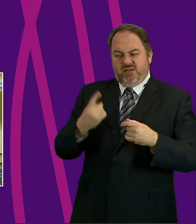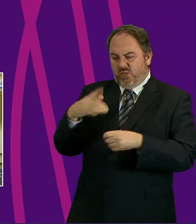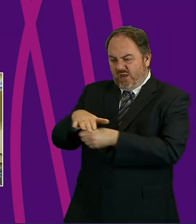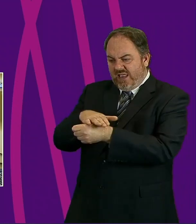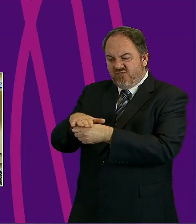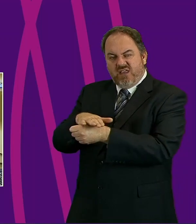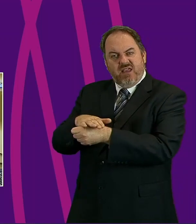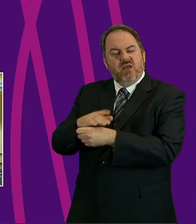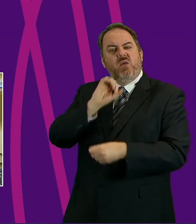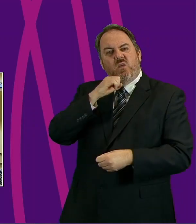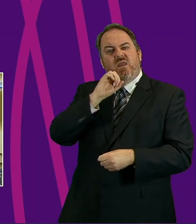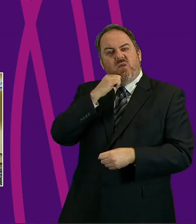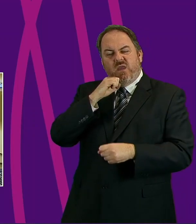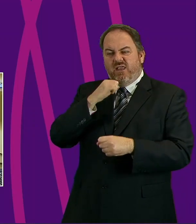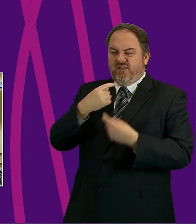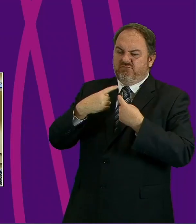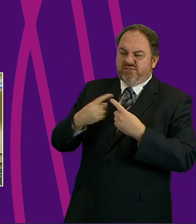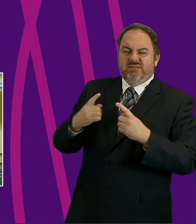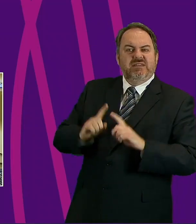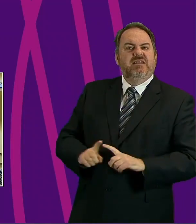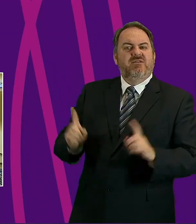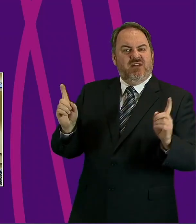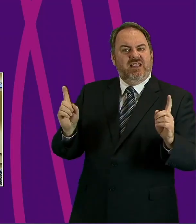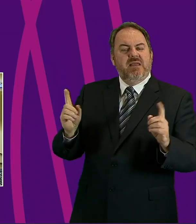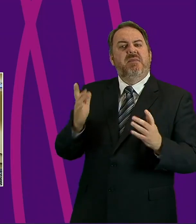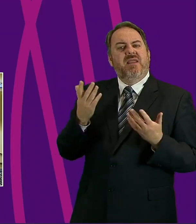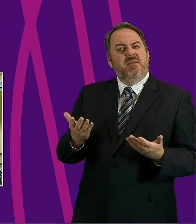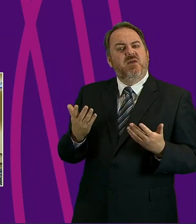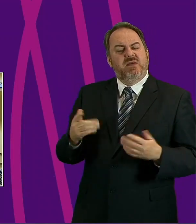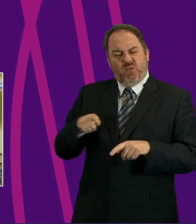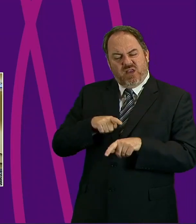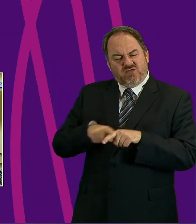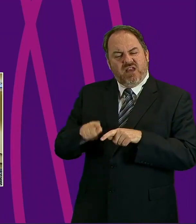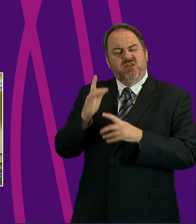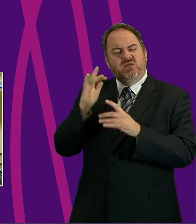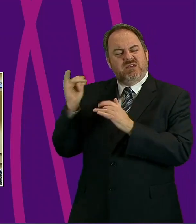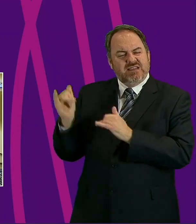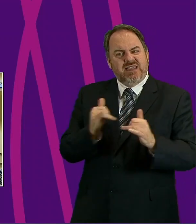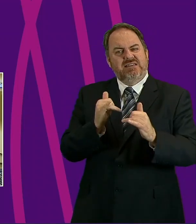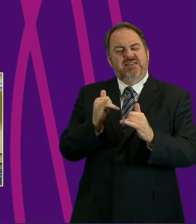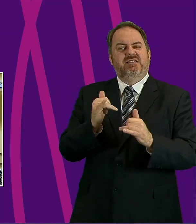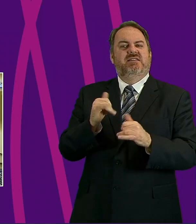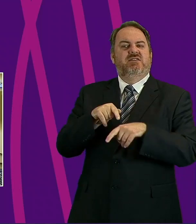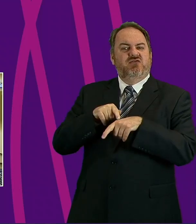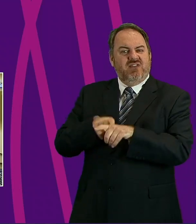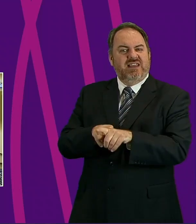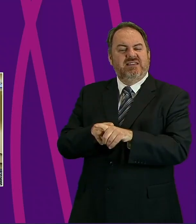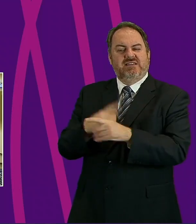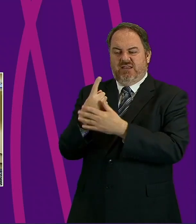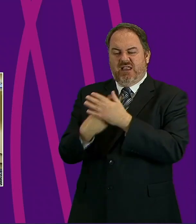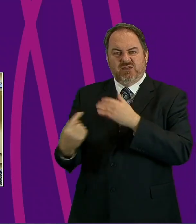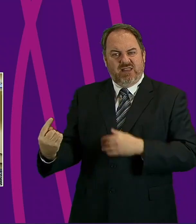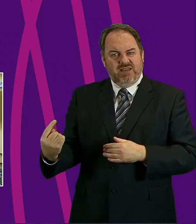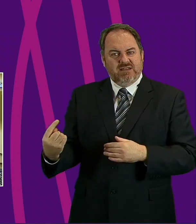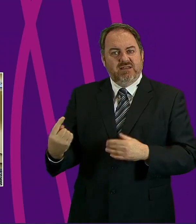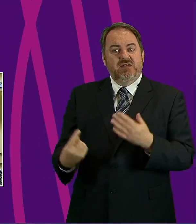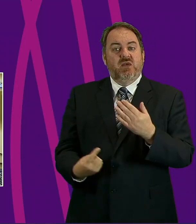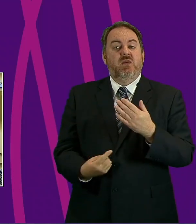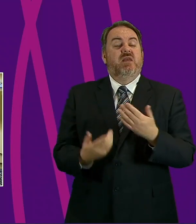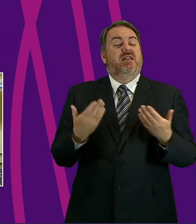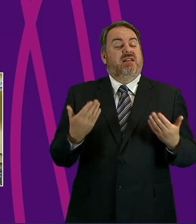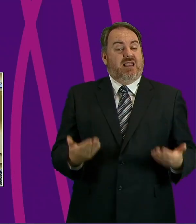considered as part of the development of test, trace, isolate. There are standard protocols and procedures for dealing with outbreaks like this, but